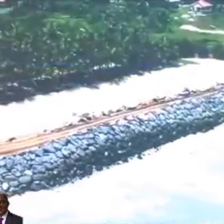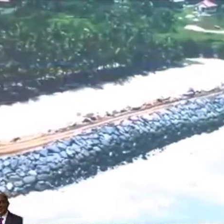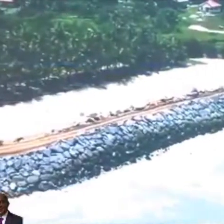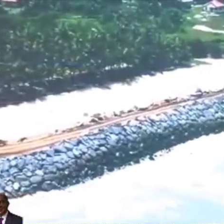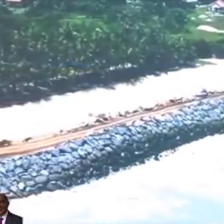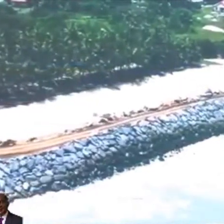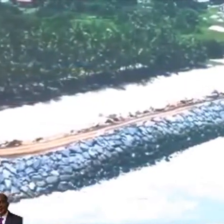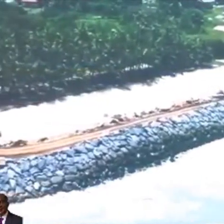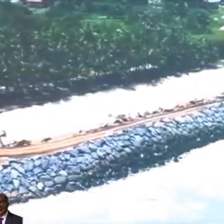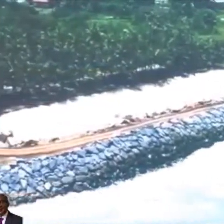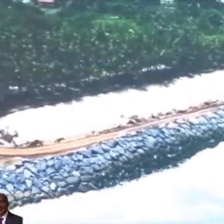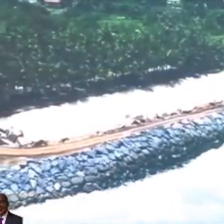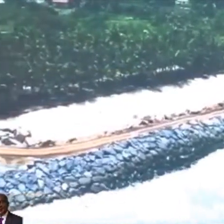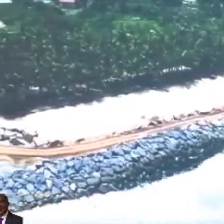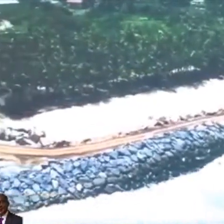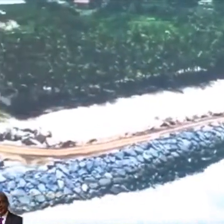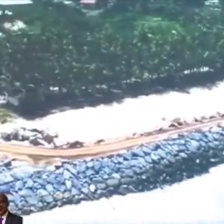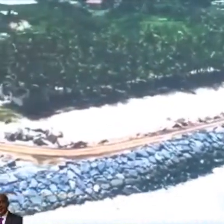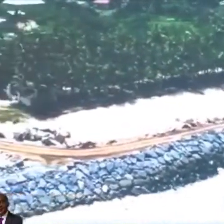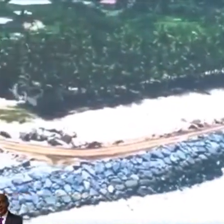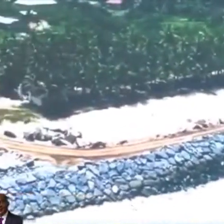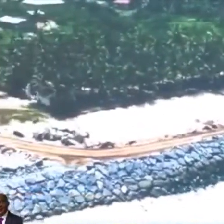property in coastal communities.